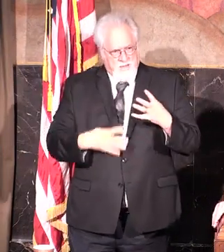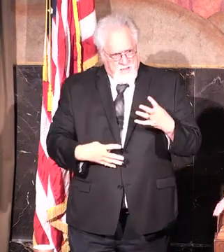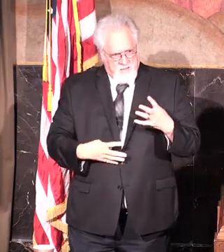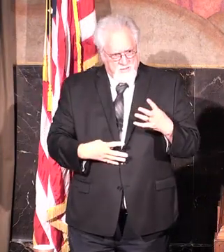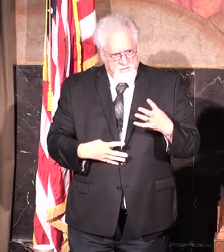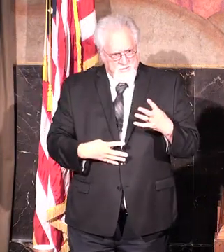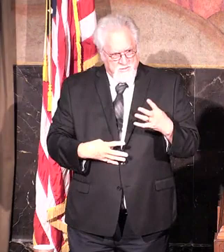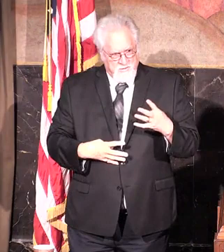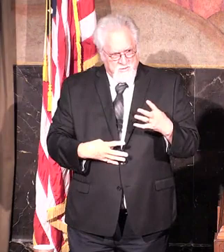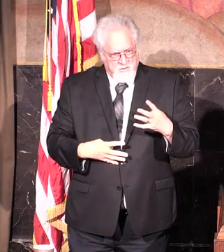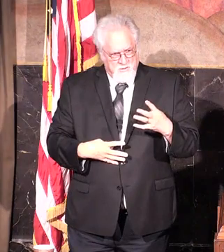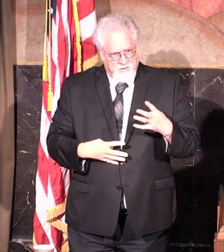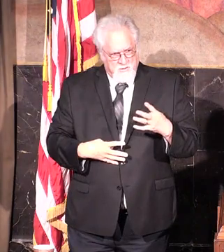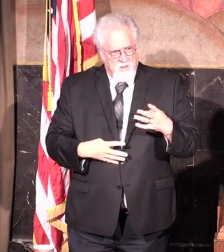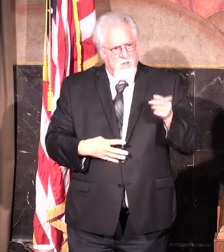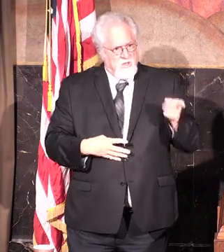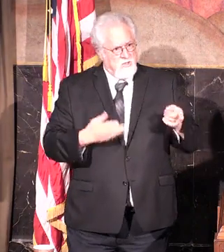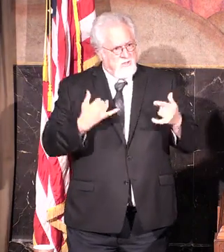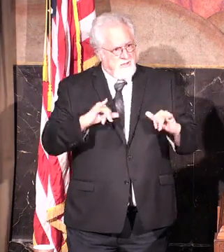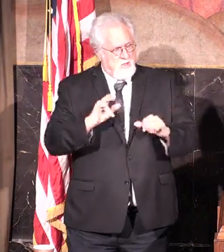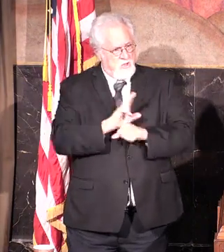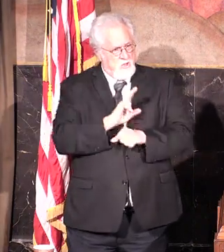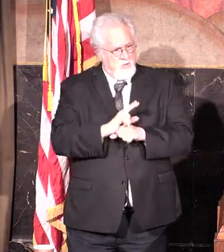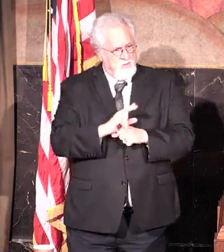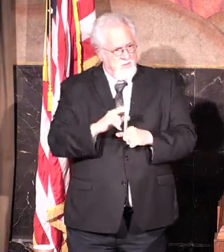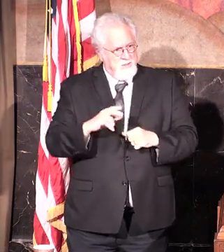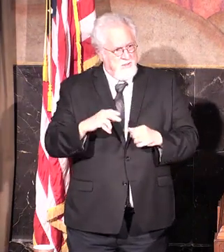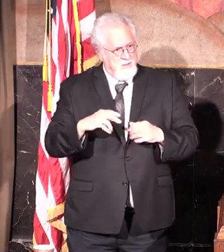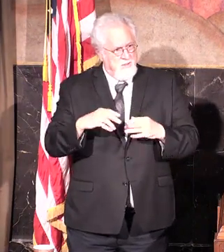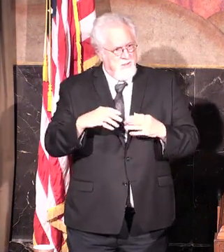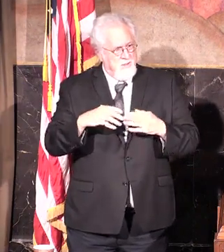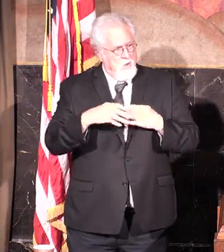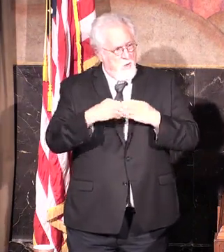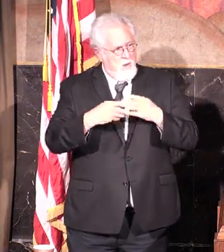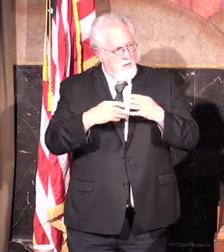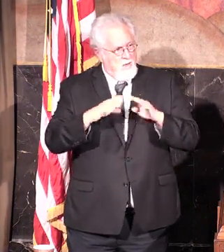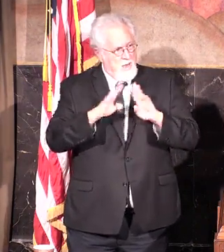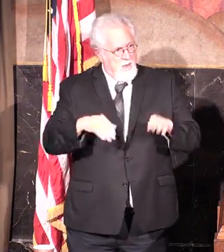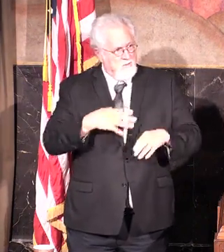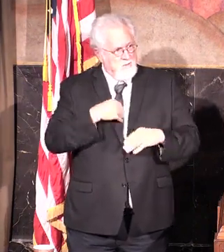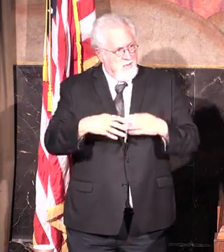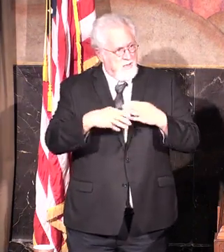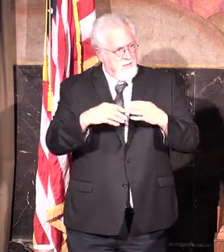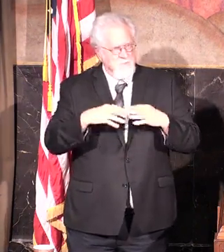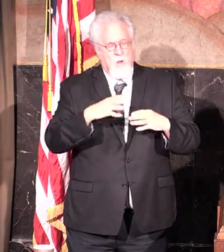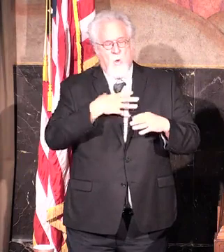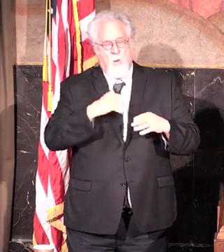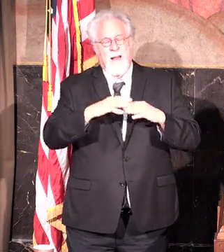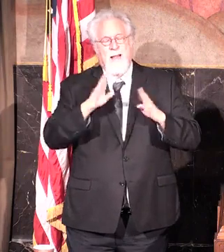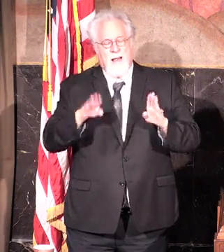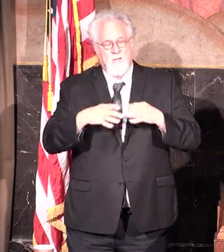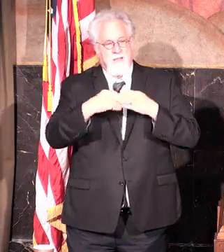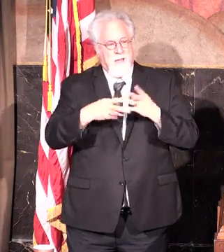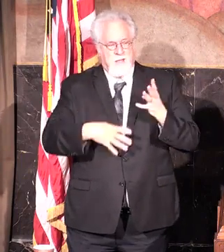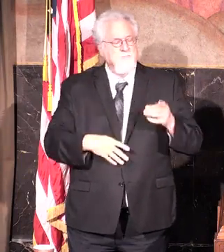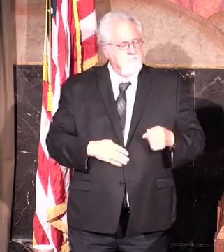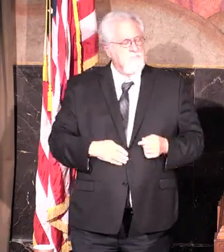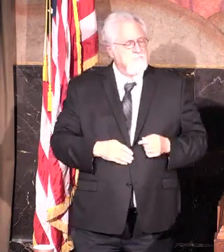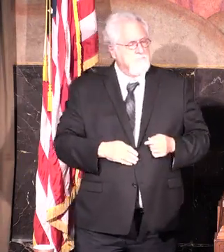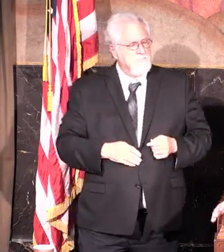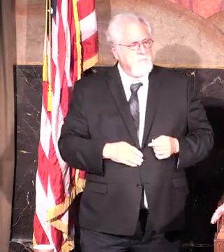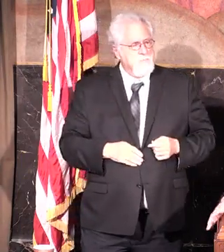these 14-day tests. Yeah. Are y'all still using those Yeah. criteria from the White House when it comes to looking at these orders? We are,